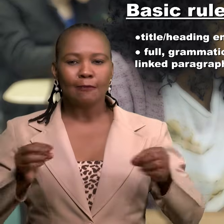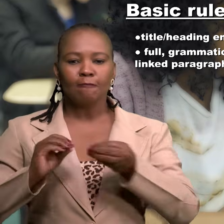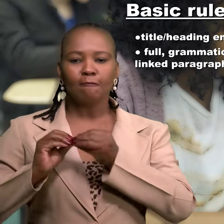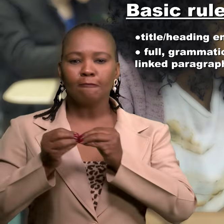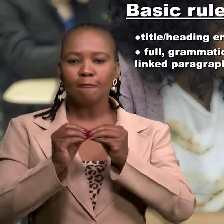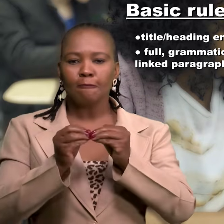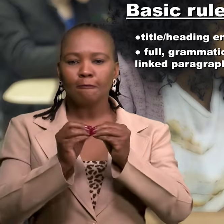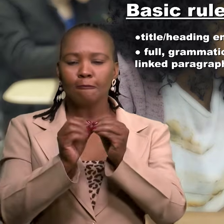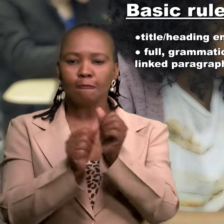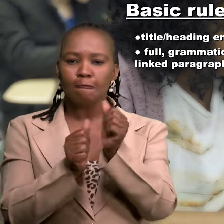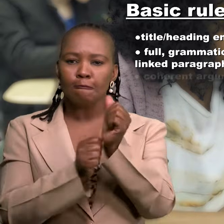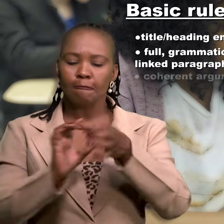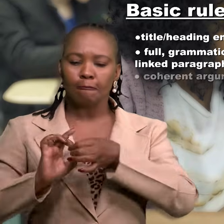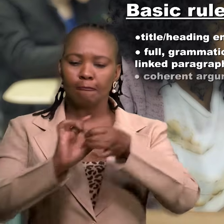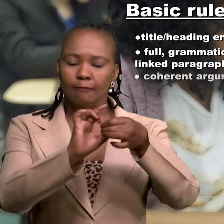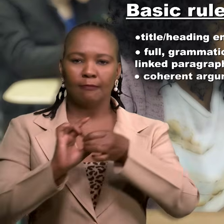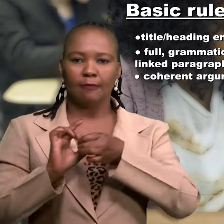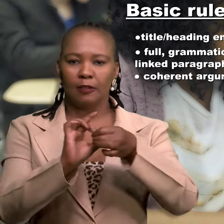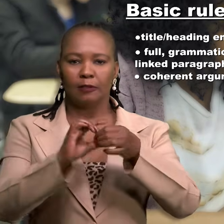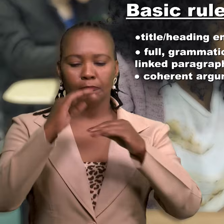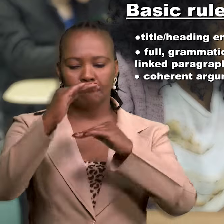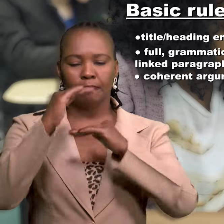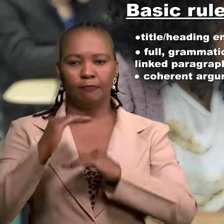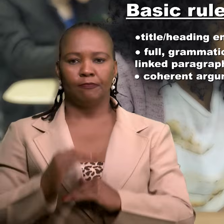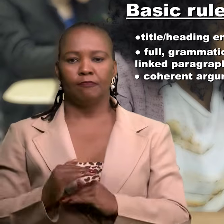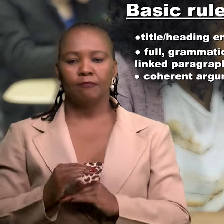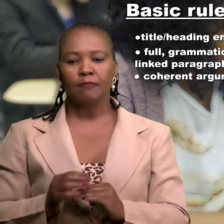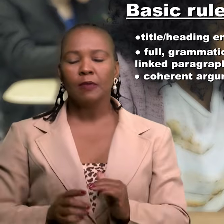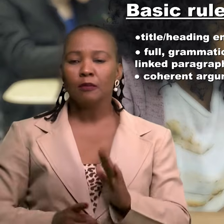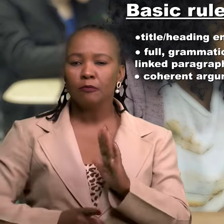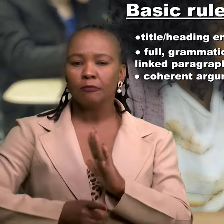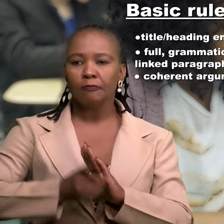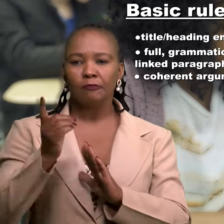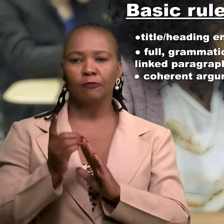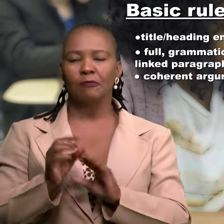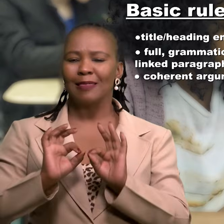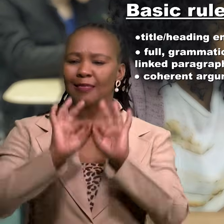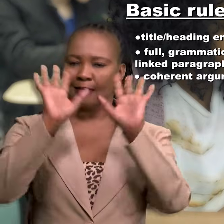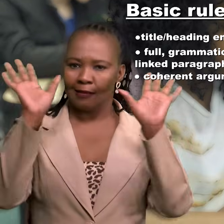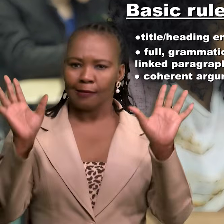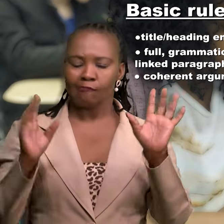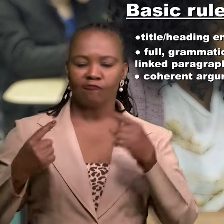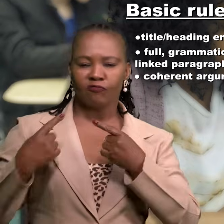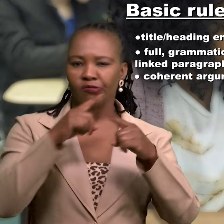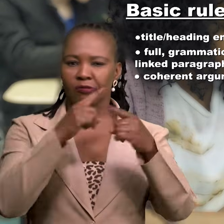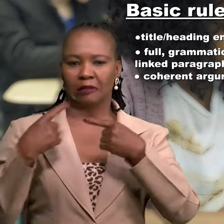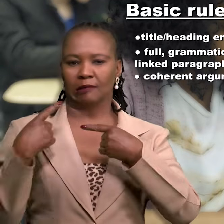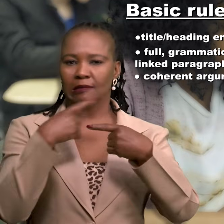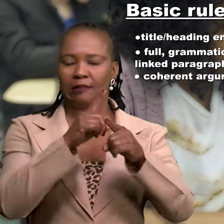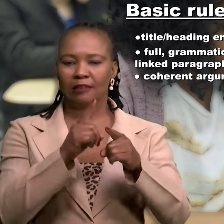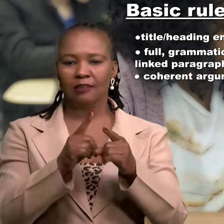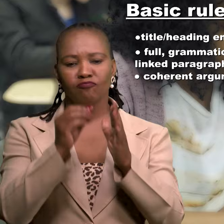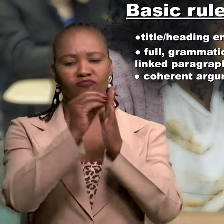logically linked paragraphs. And it should also develop coherent arguments, and you should